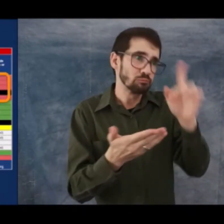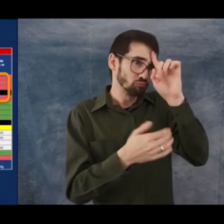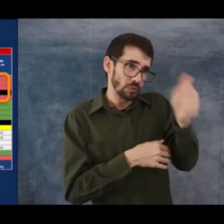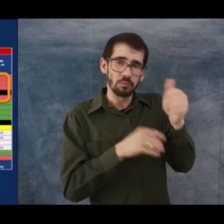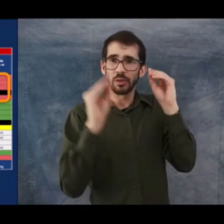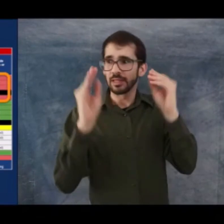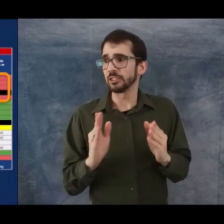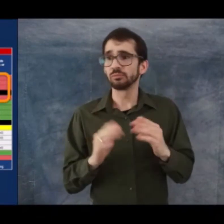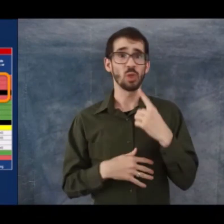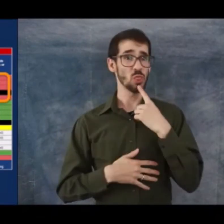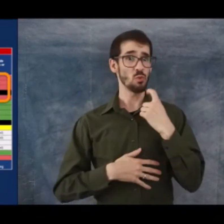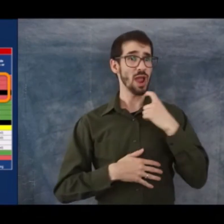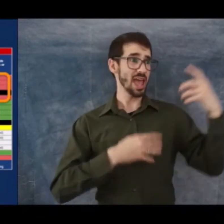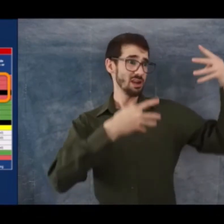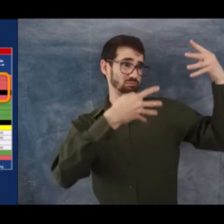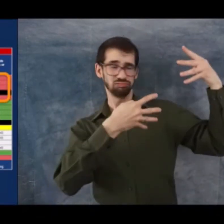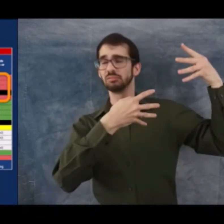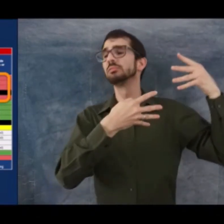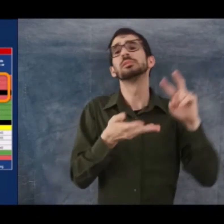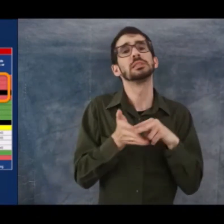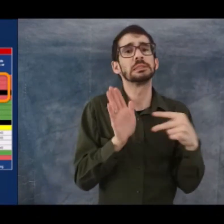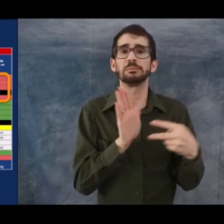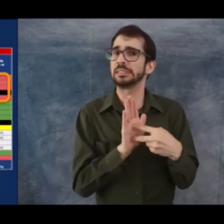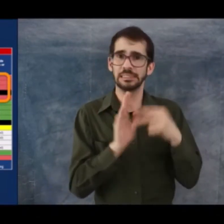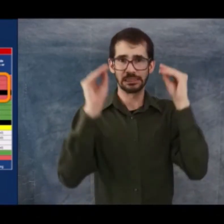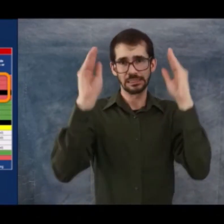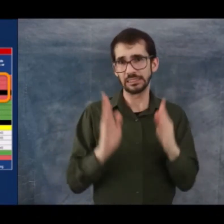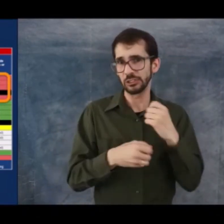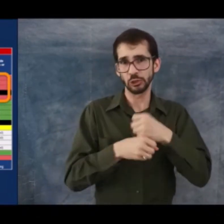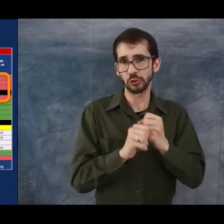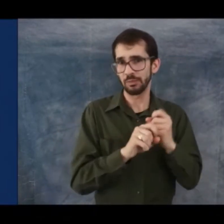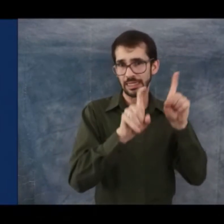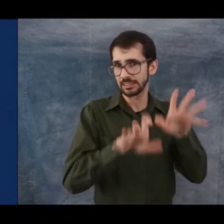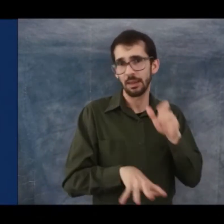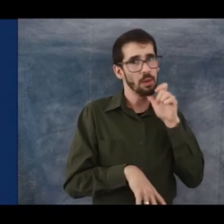The red cells indicate when a teacher-made exam will not be given.